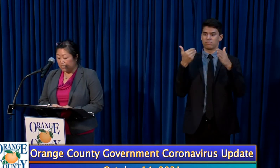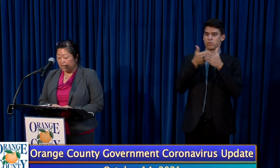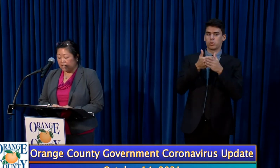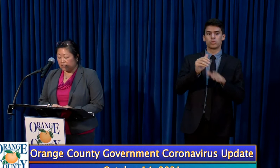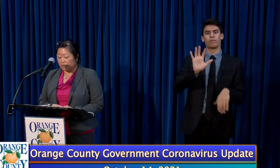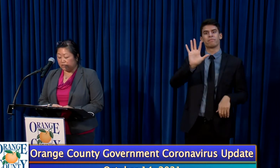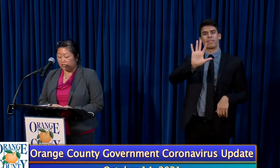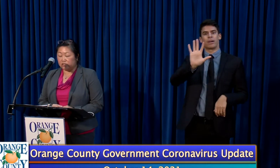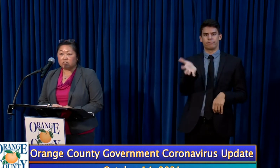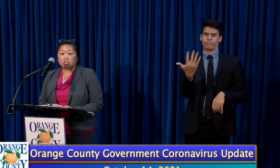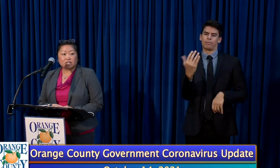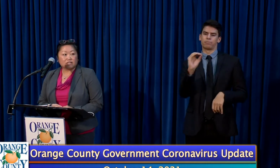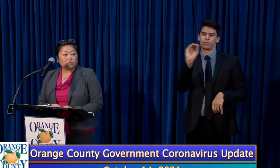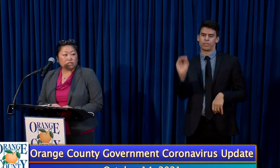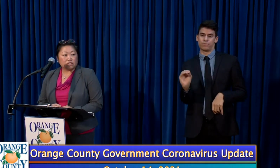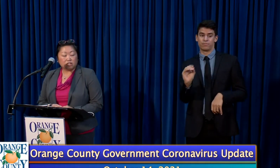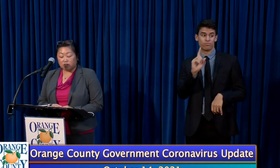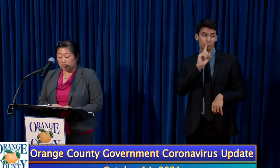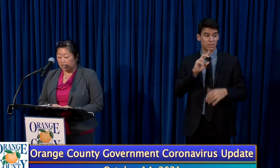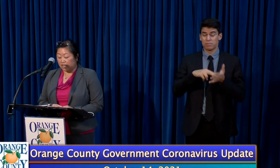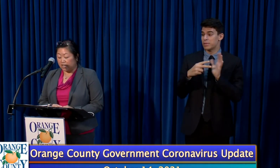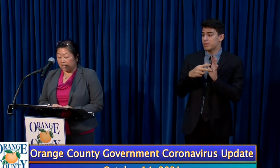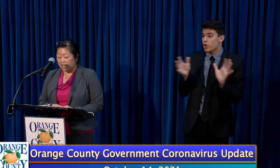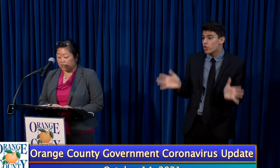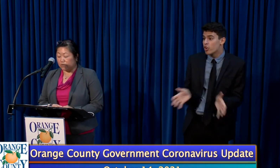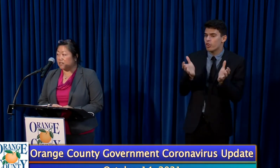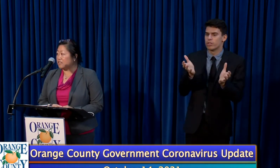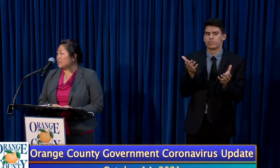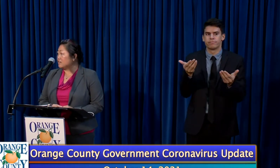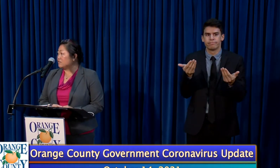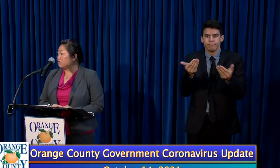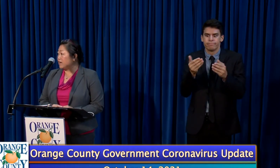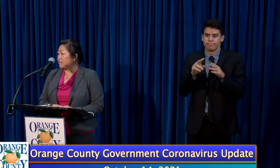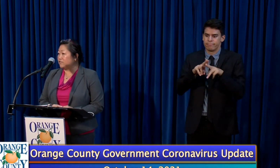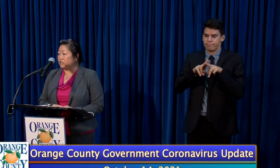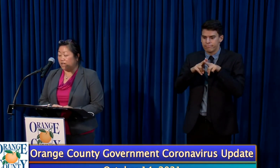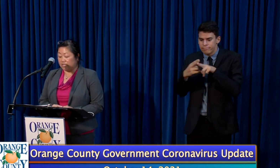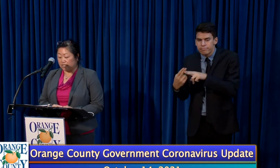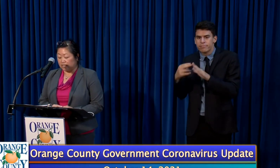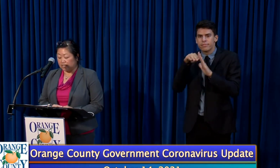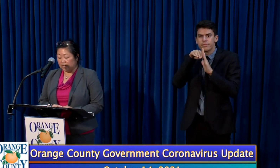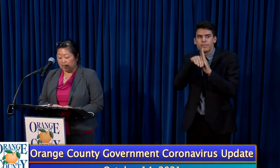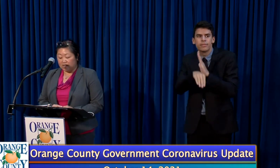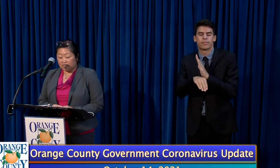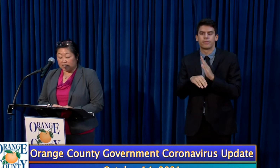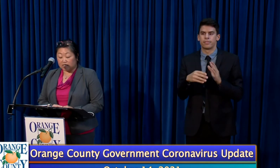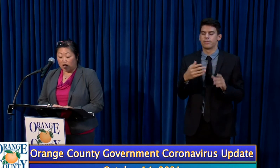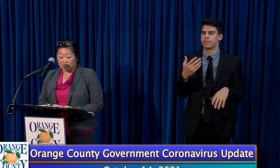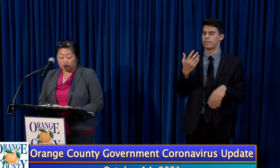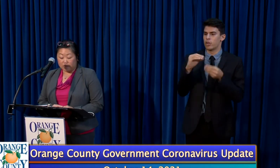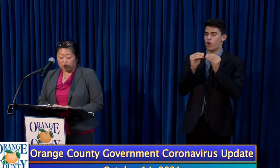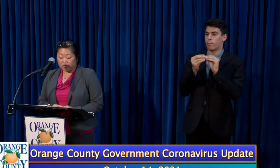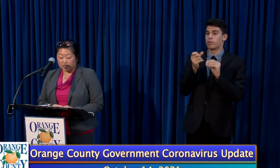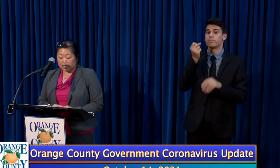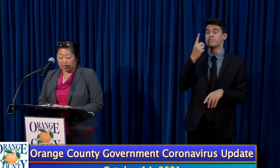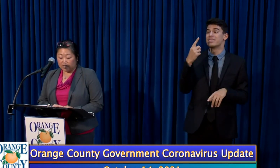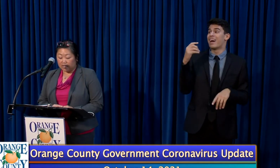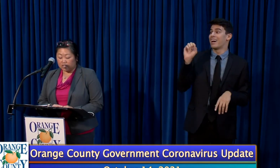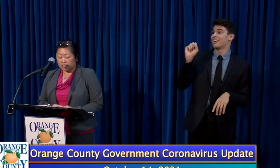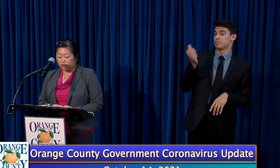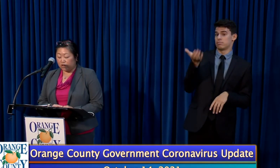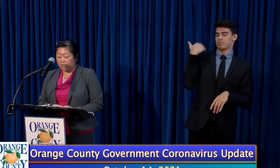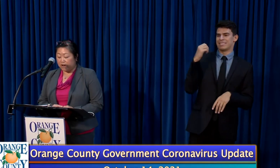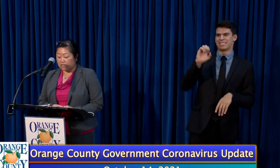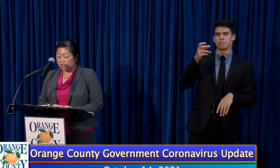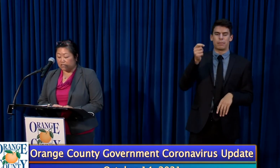5%. And so we are encouraged that this will continue to decline as with the rate of new cases. Since on September 16th,